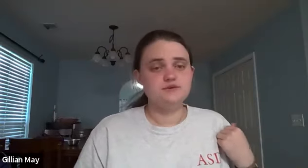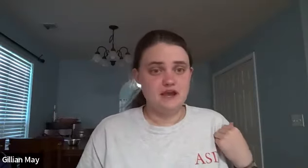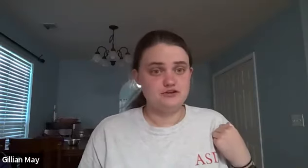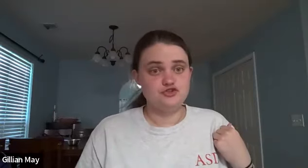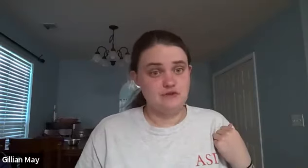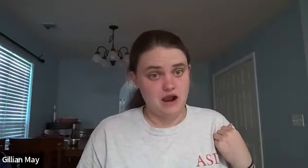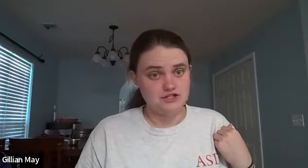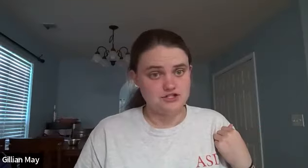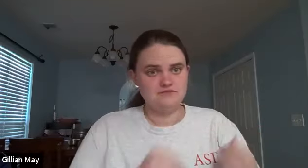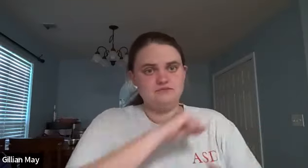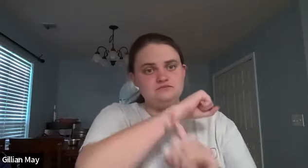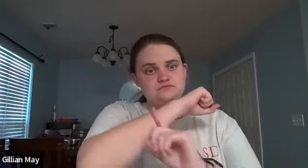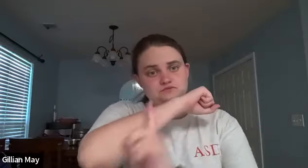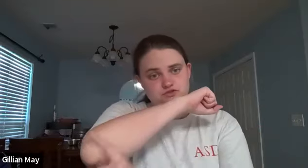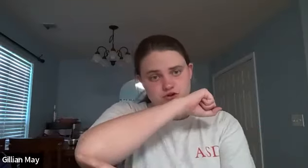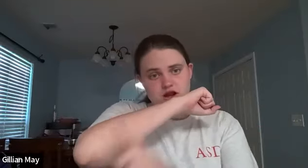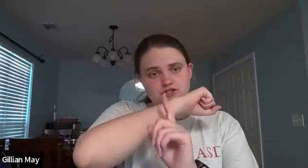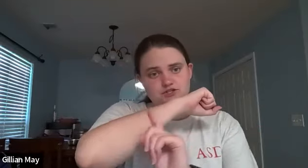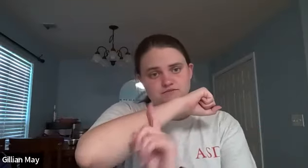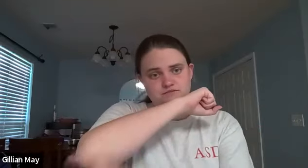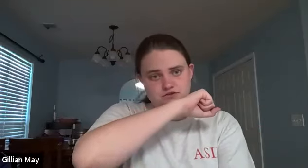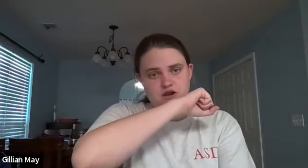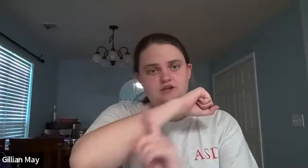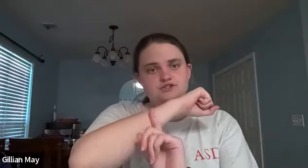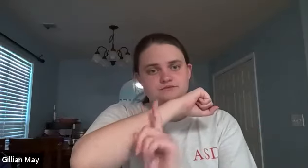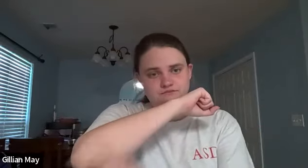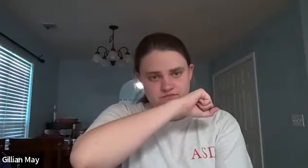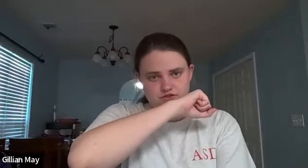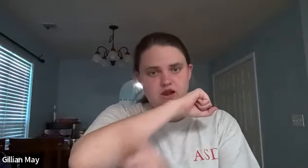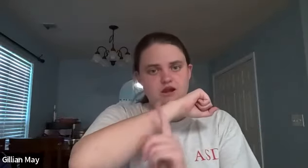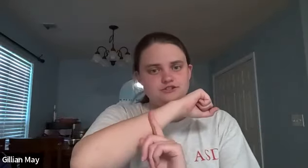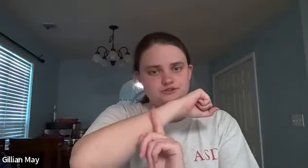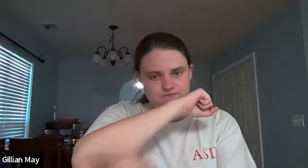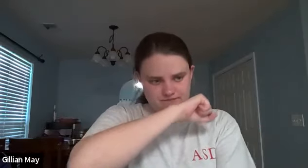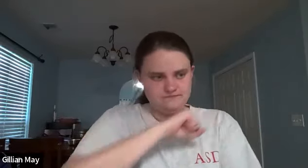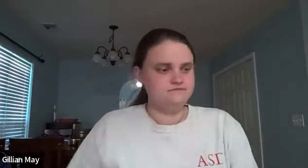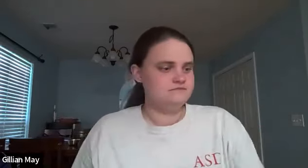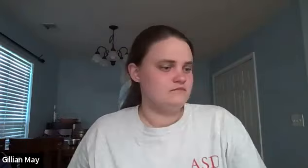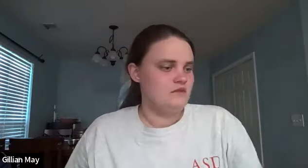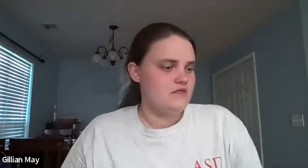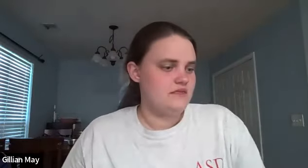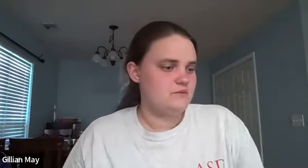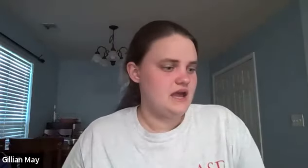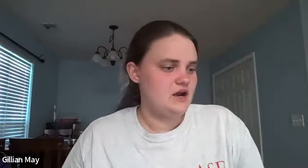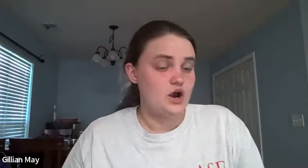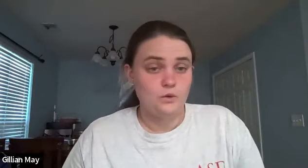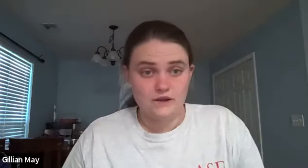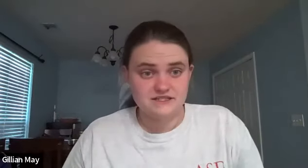we had our trash, trash, trash, trash. Then we had our